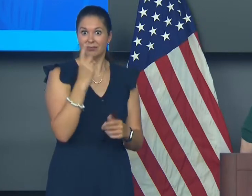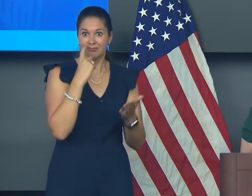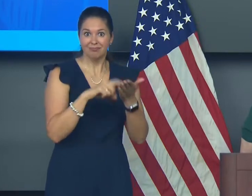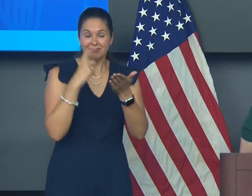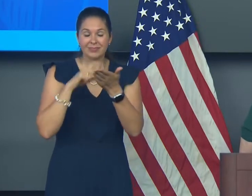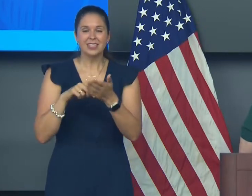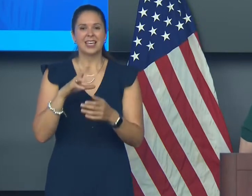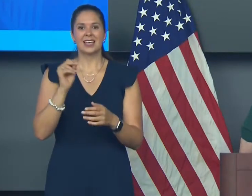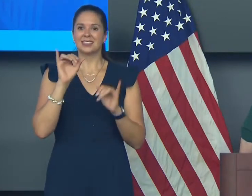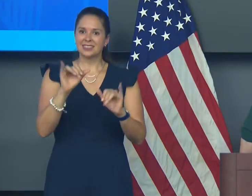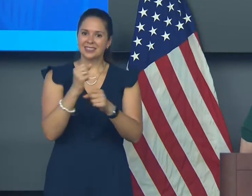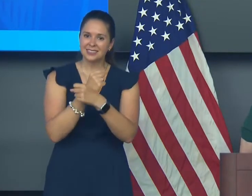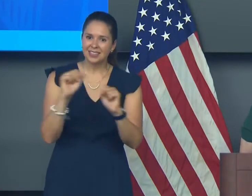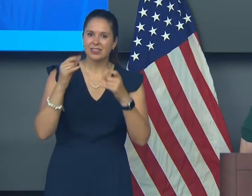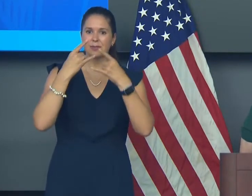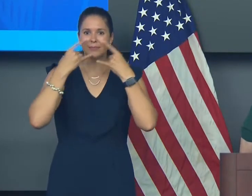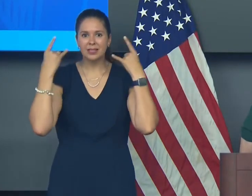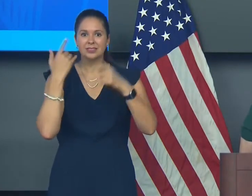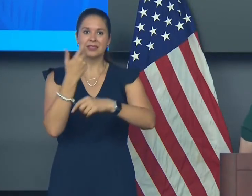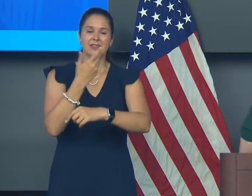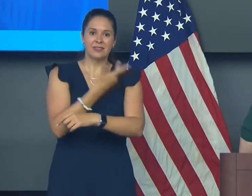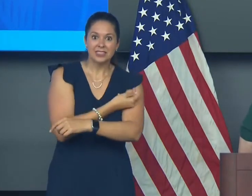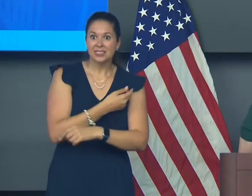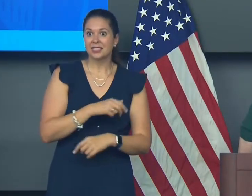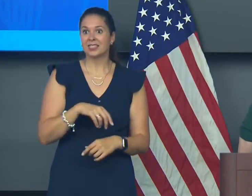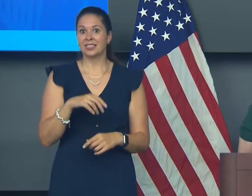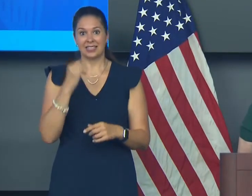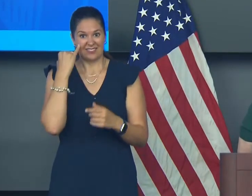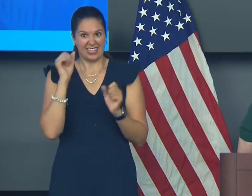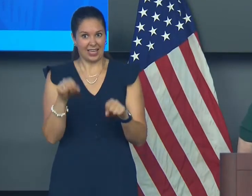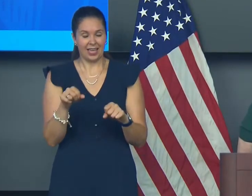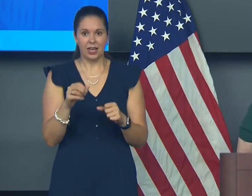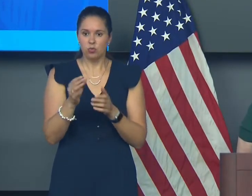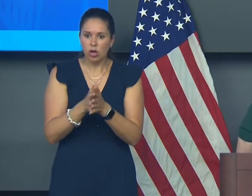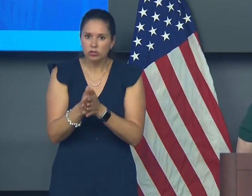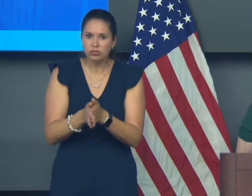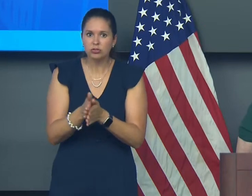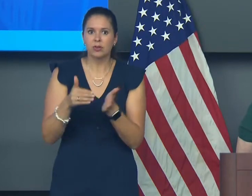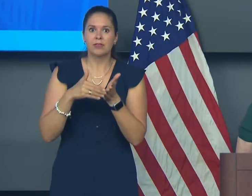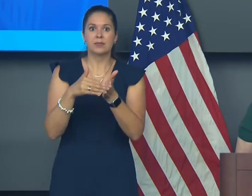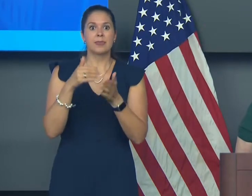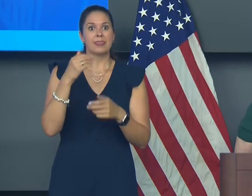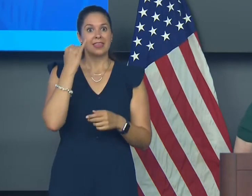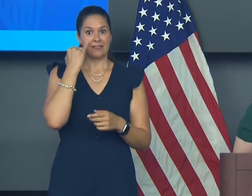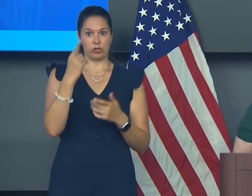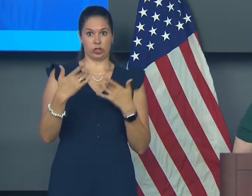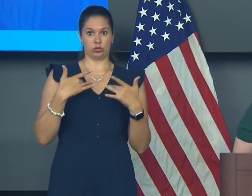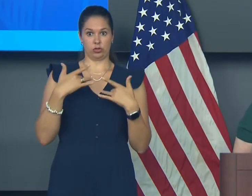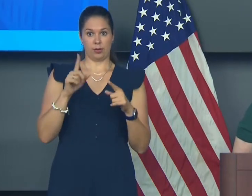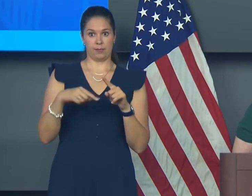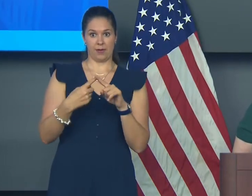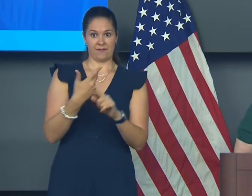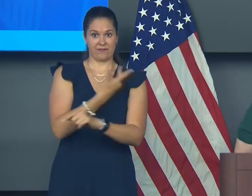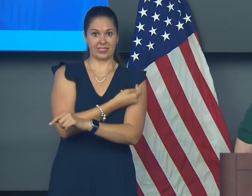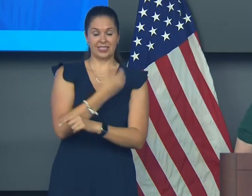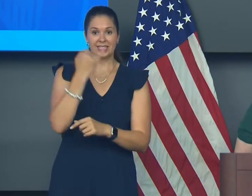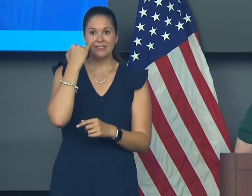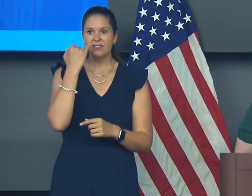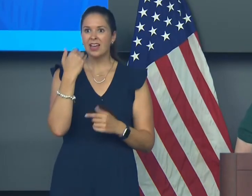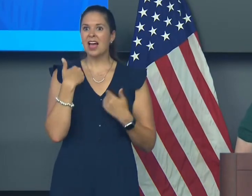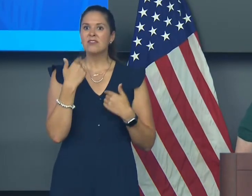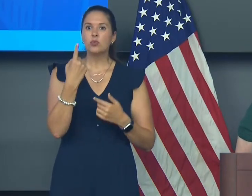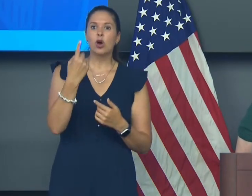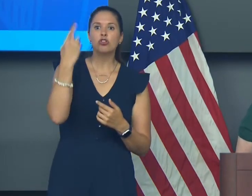your hands, and get your vaccine if you can. Now, the other thing I would say is, if you are concerned about the vaccine, if there's one